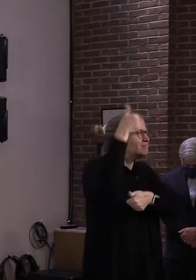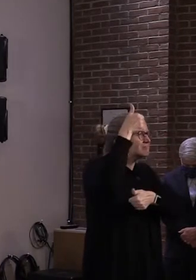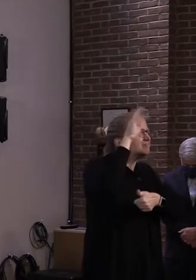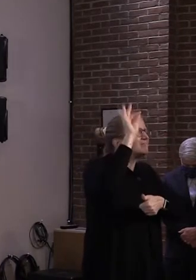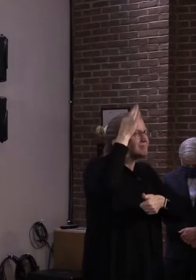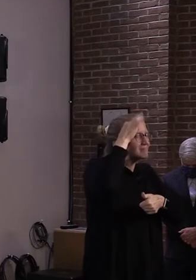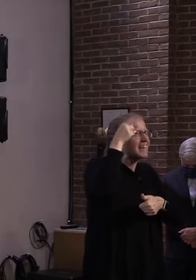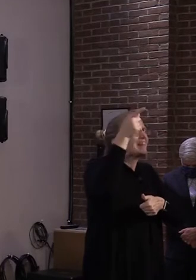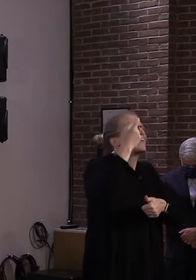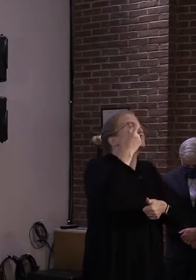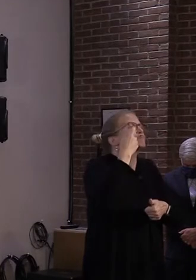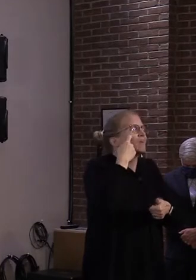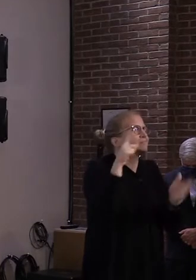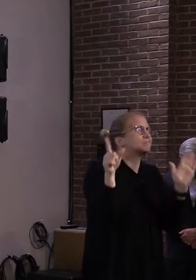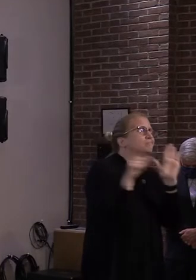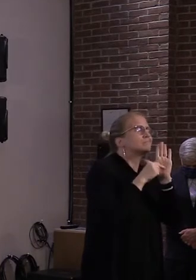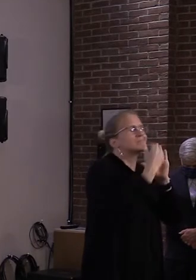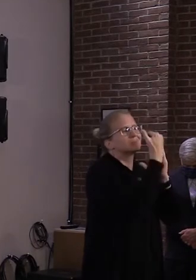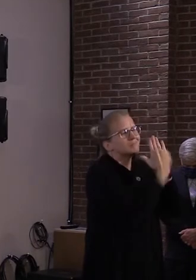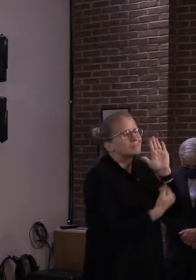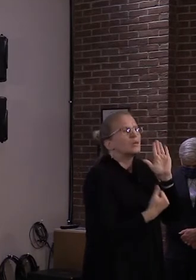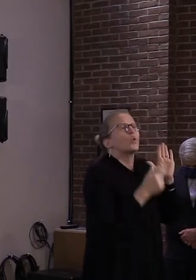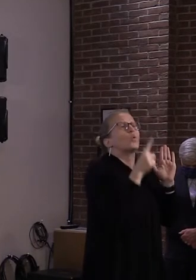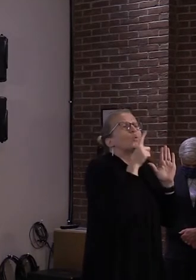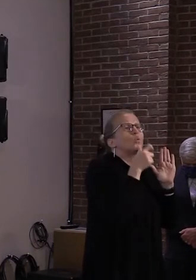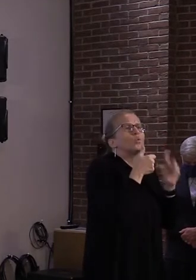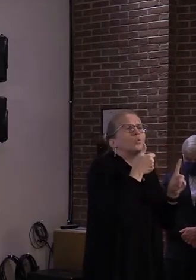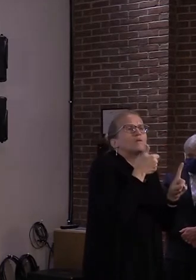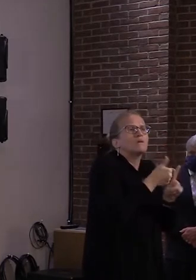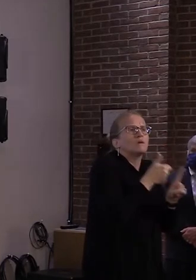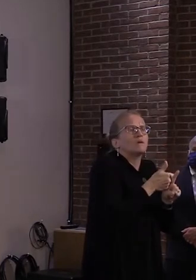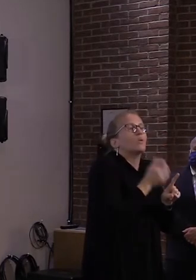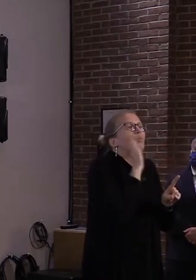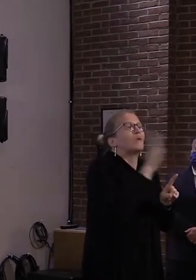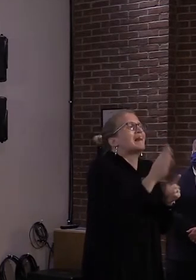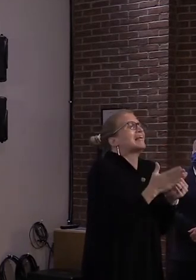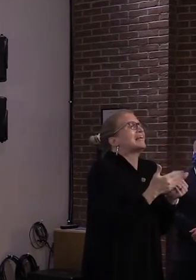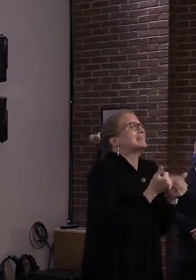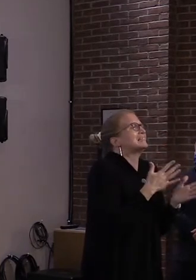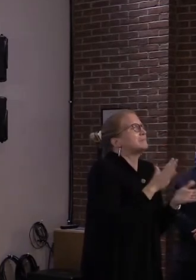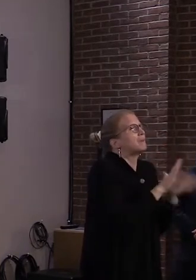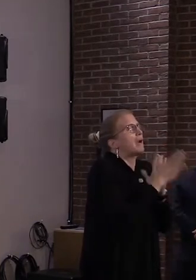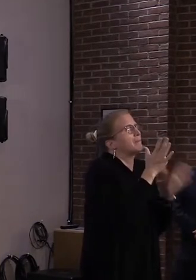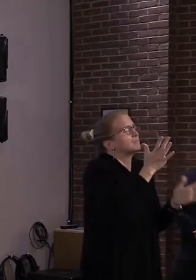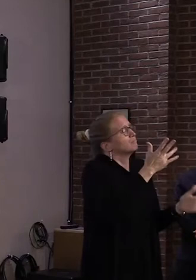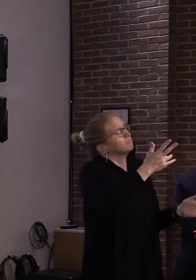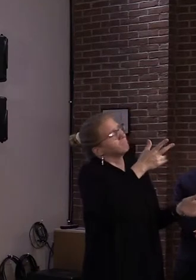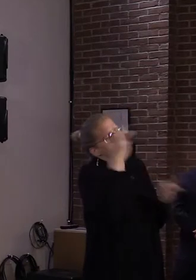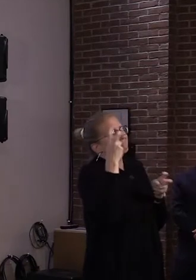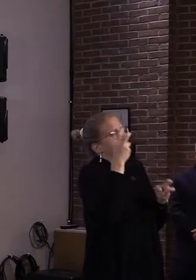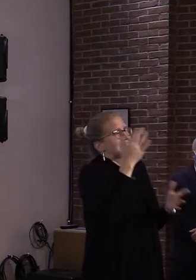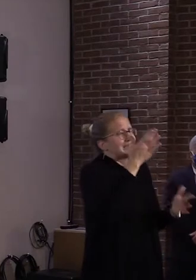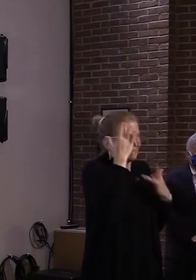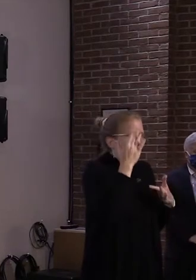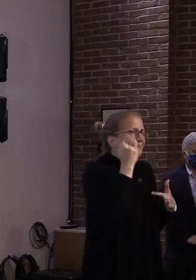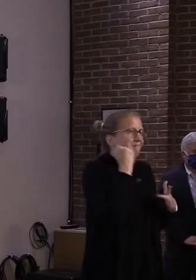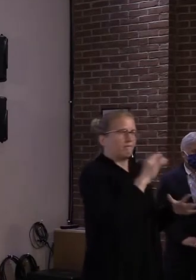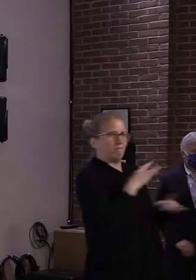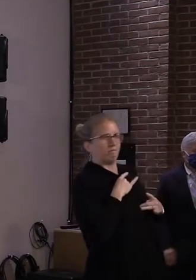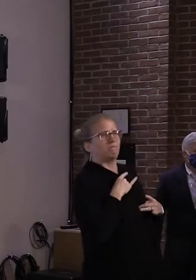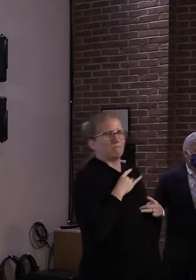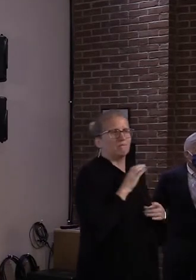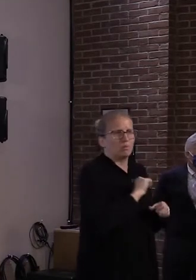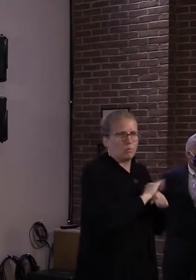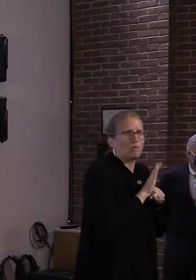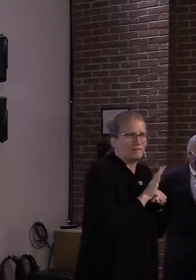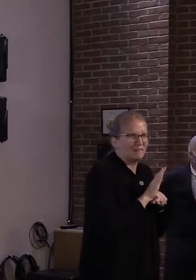increased risk of severe illness with COVID. And I want to put some of those things in perspective and just give you an idea of what they're